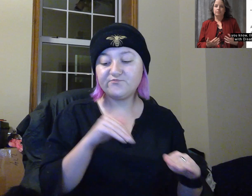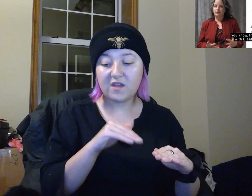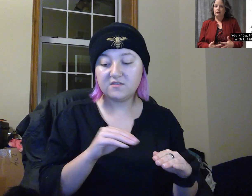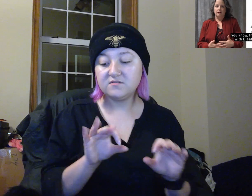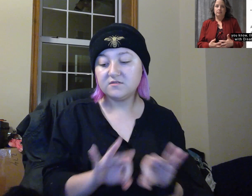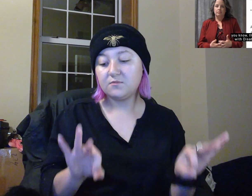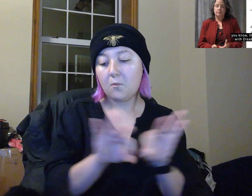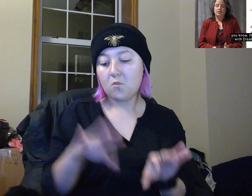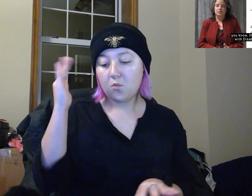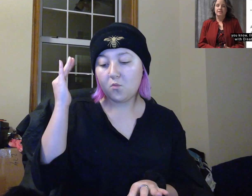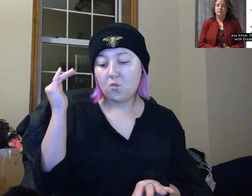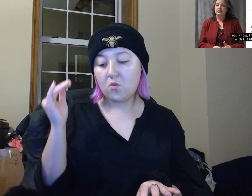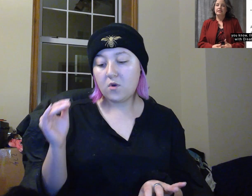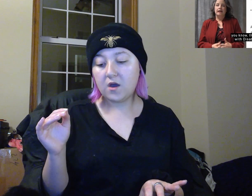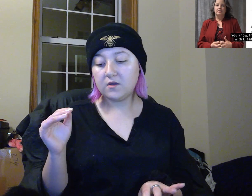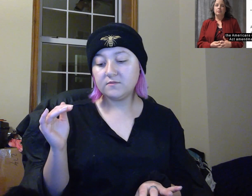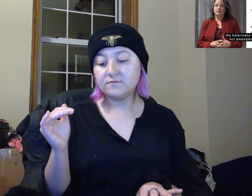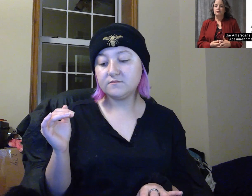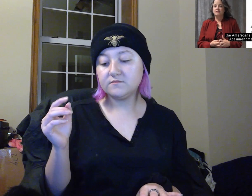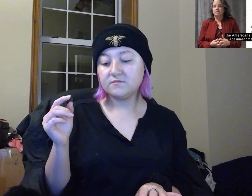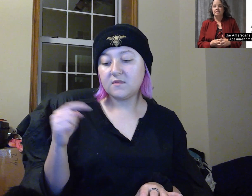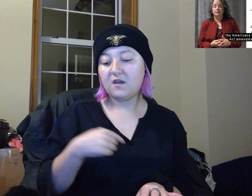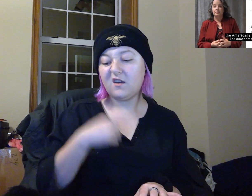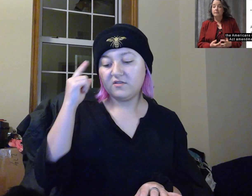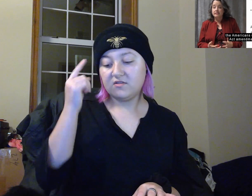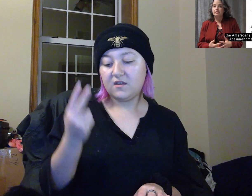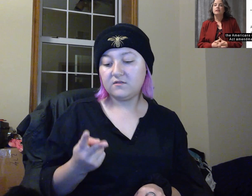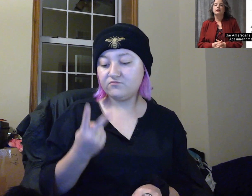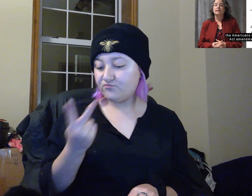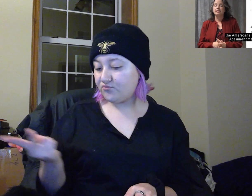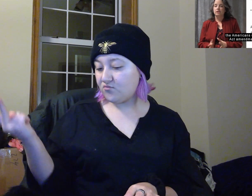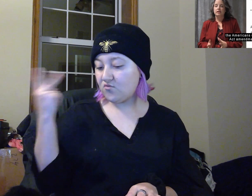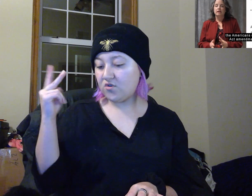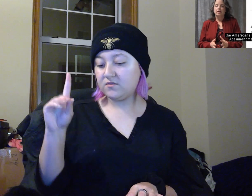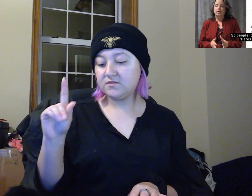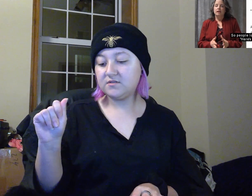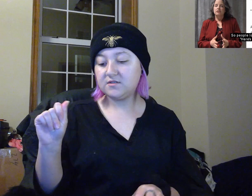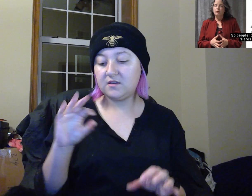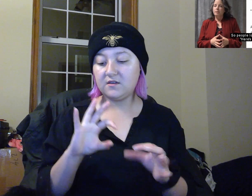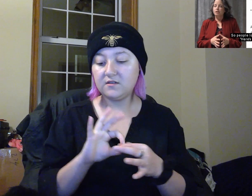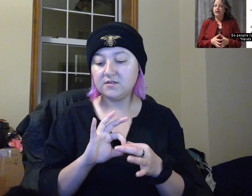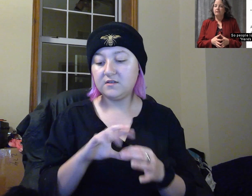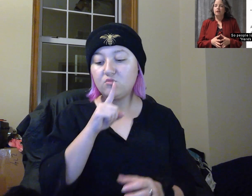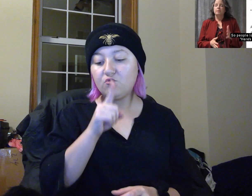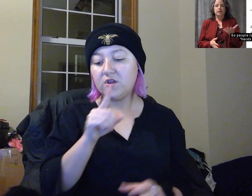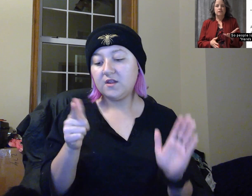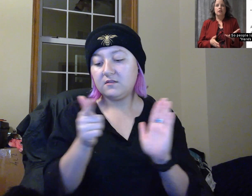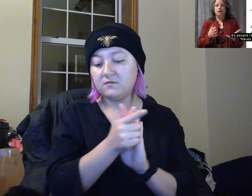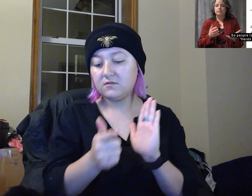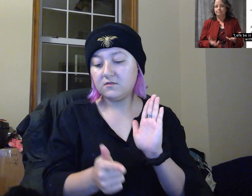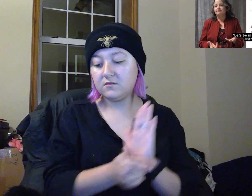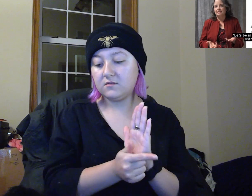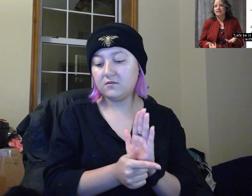the Americans with Disabilities Act, the Americans with Disabilities Act amendments, etc. So people look at it from, here's